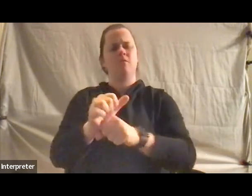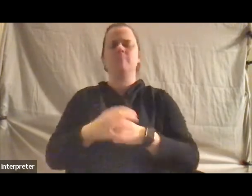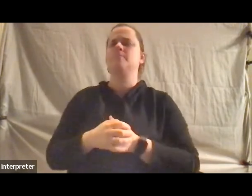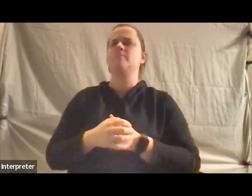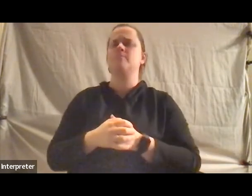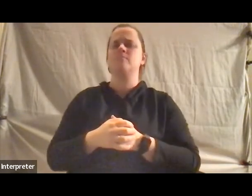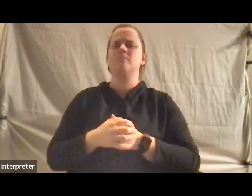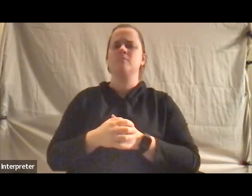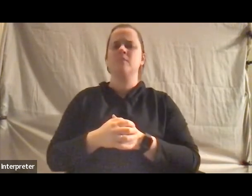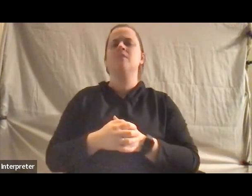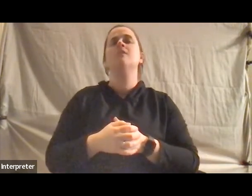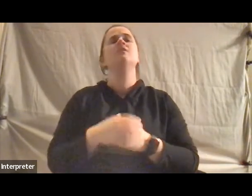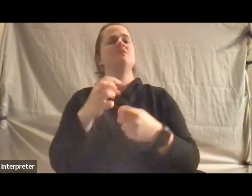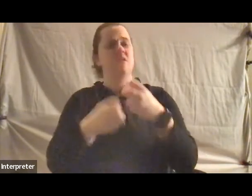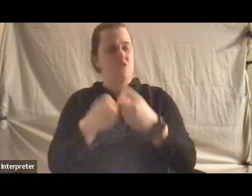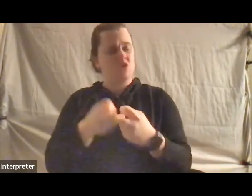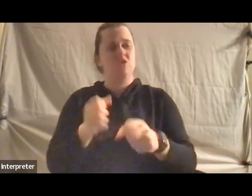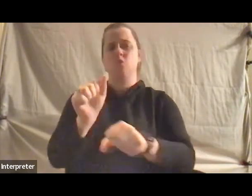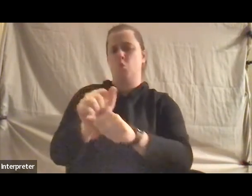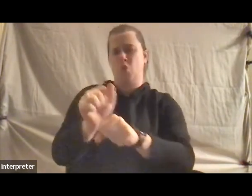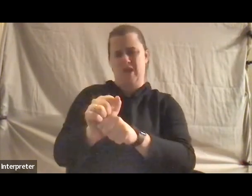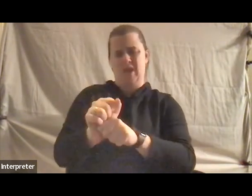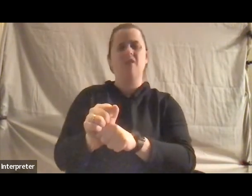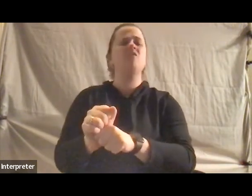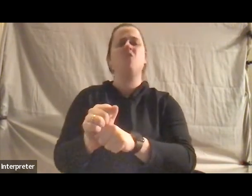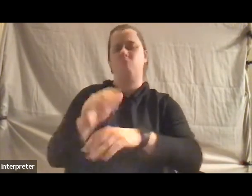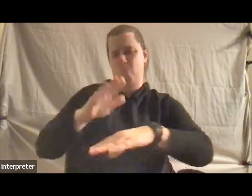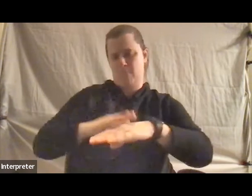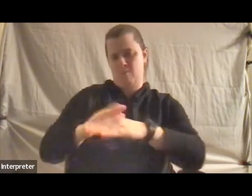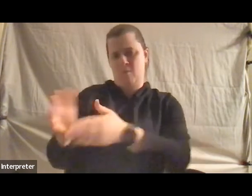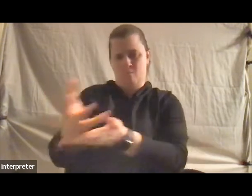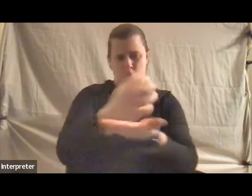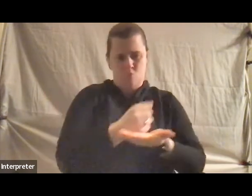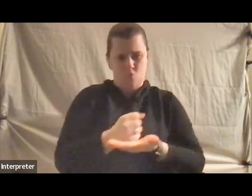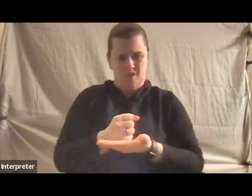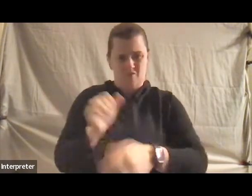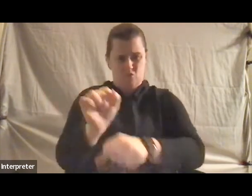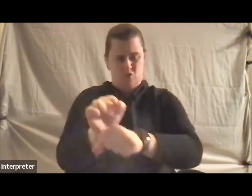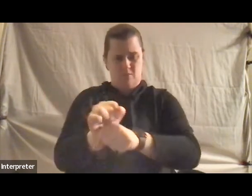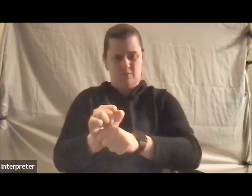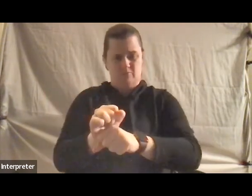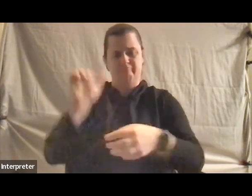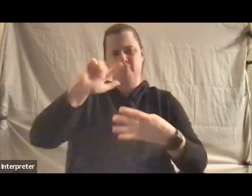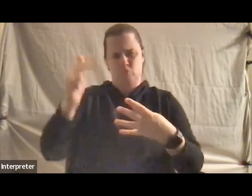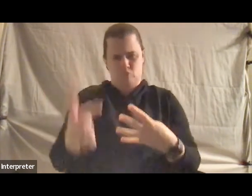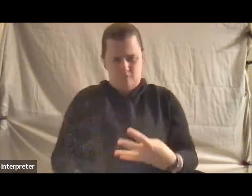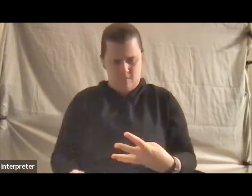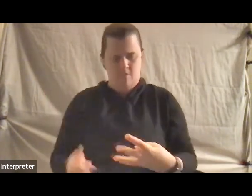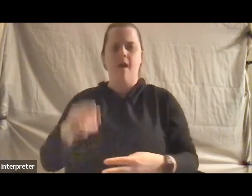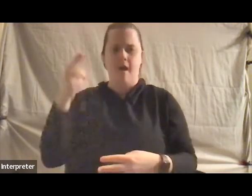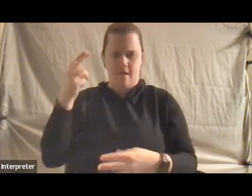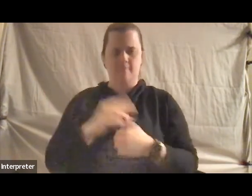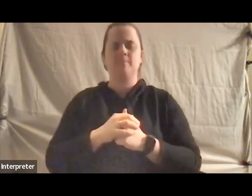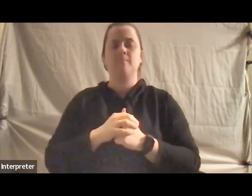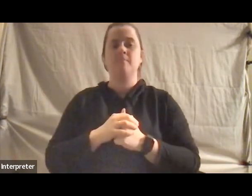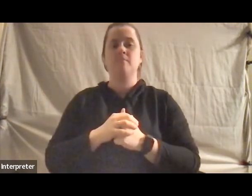difficulties finding and keeping workers in minimum wage jobs where the bulk of turnover takes place. While unemployment in